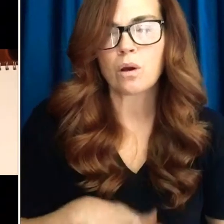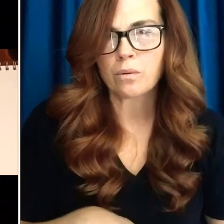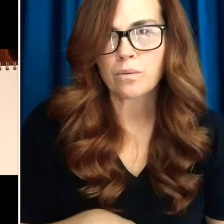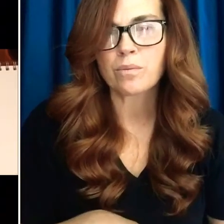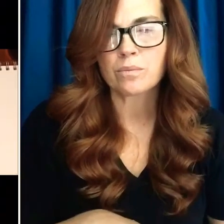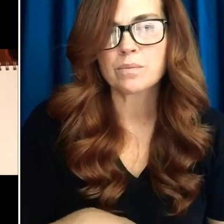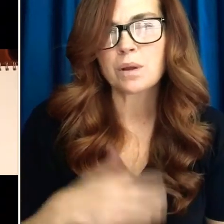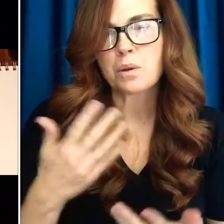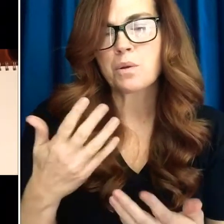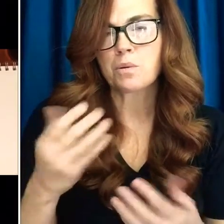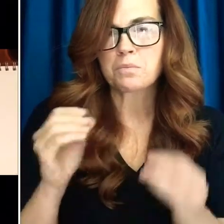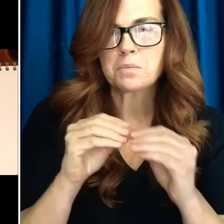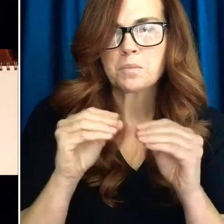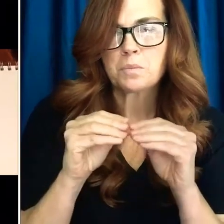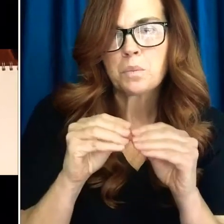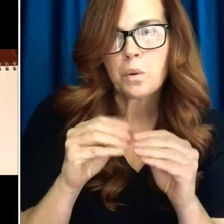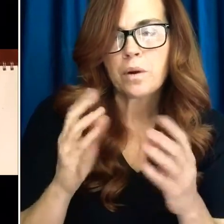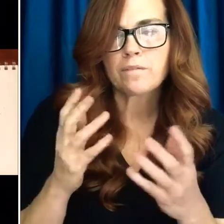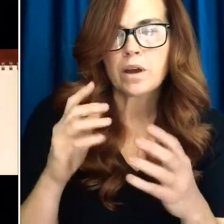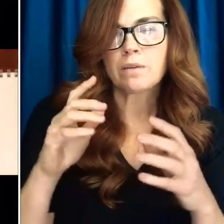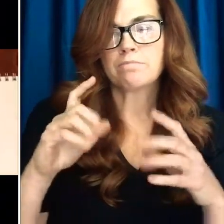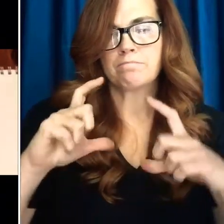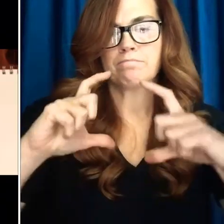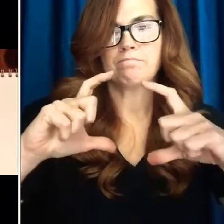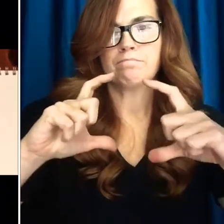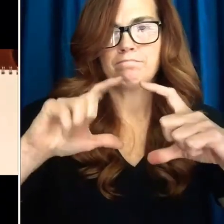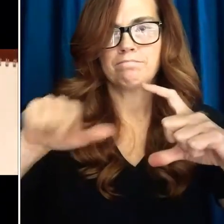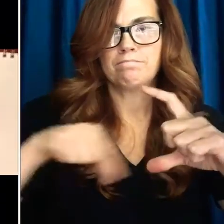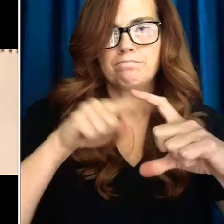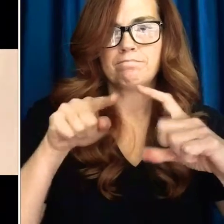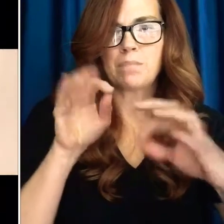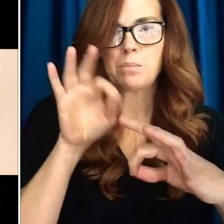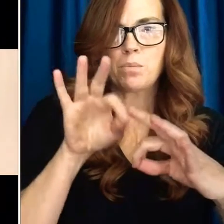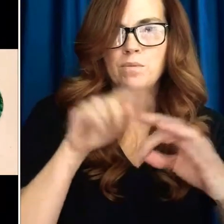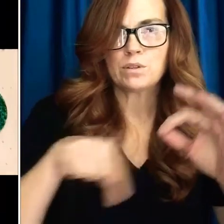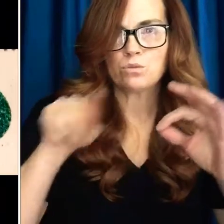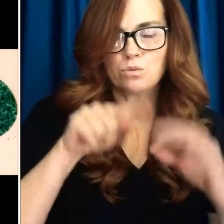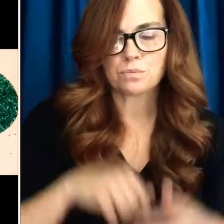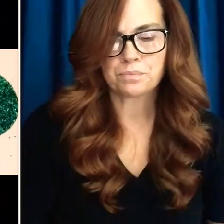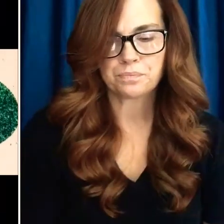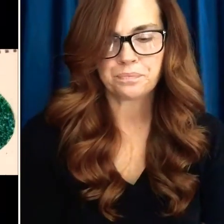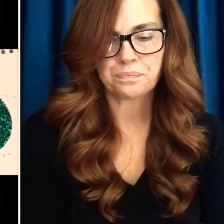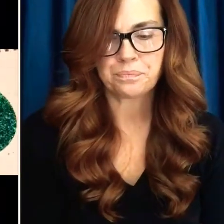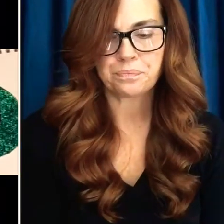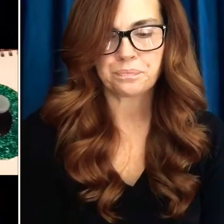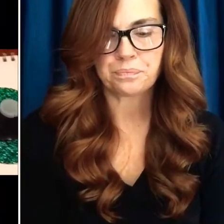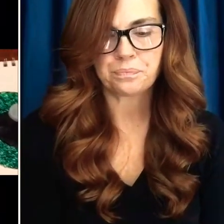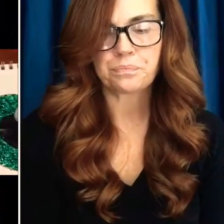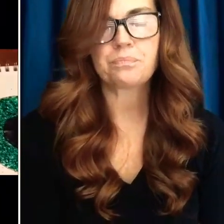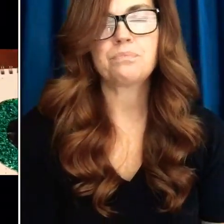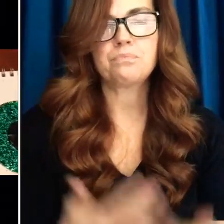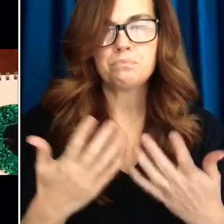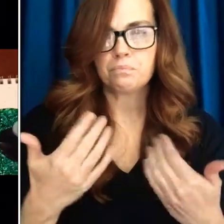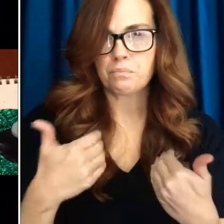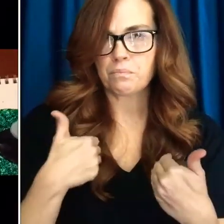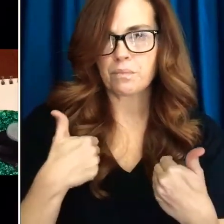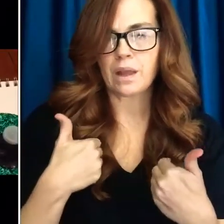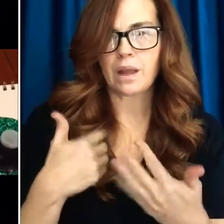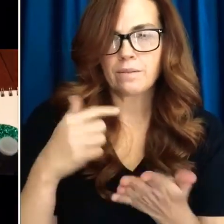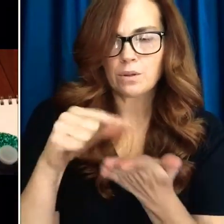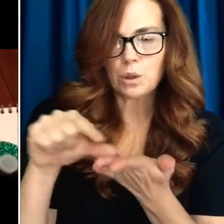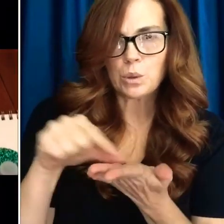that they're a little bit more perfect. And I have some glue